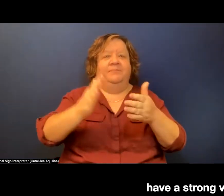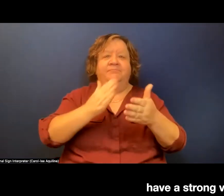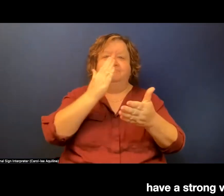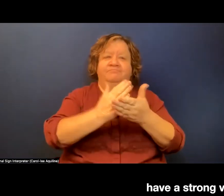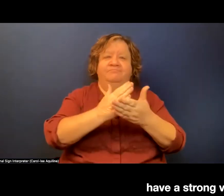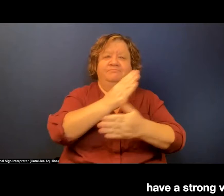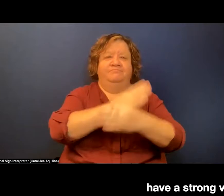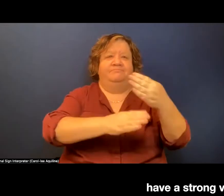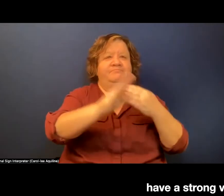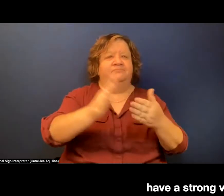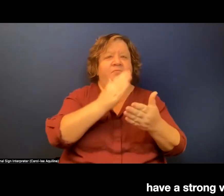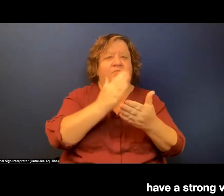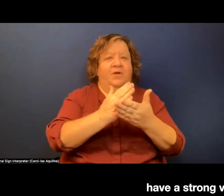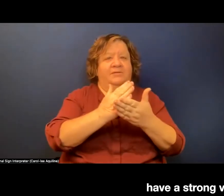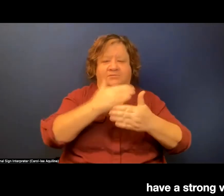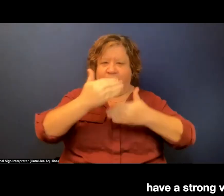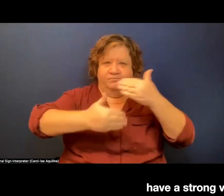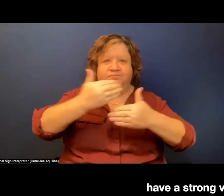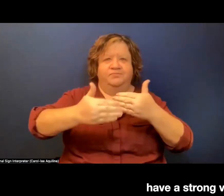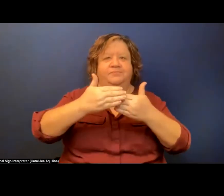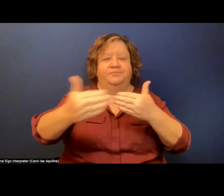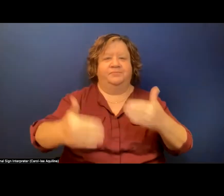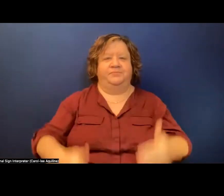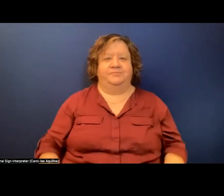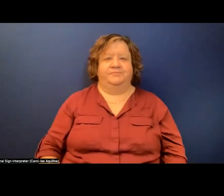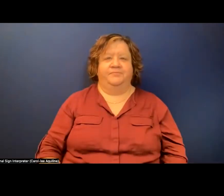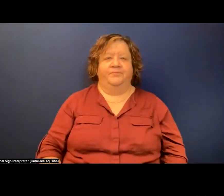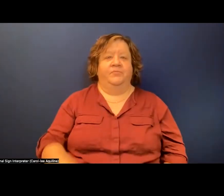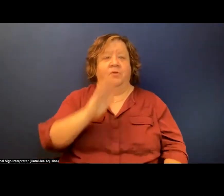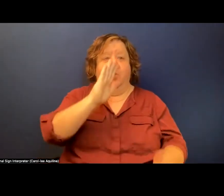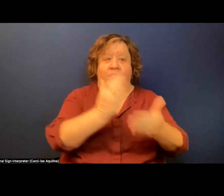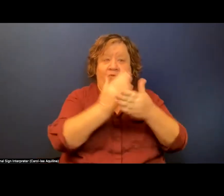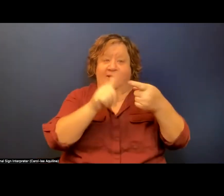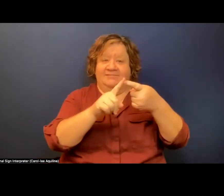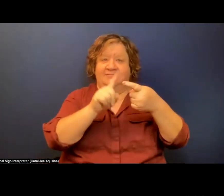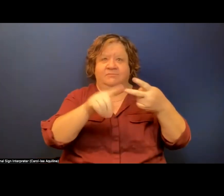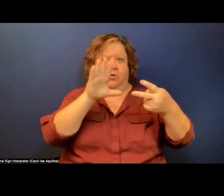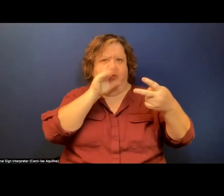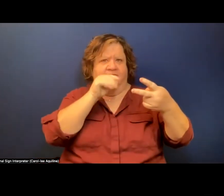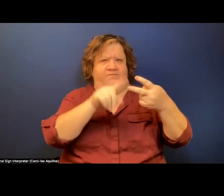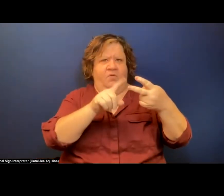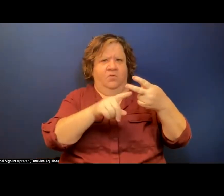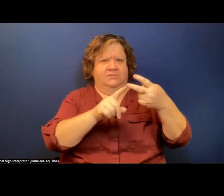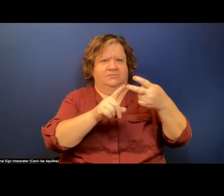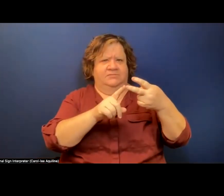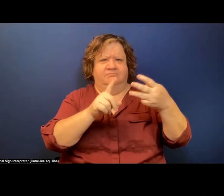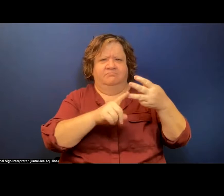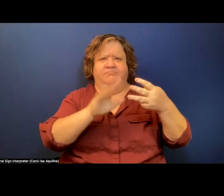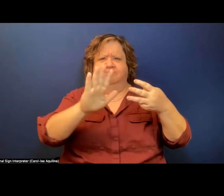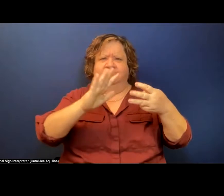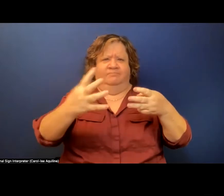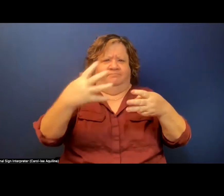a strong voice and a choice about how they live their lives and are visible in their communities. Thank